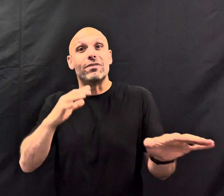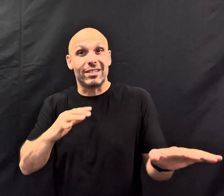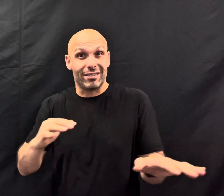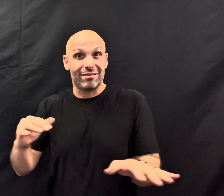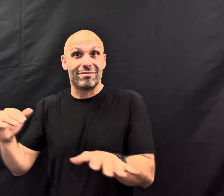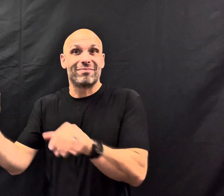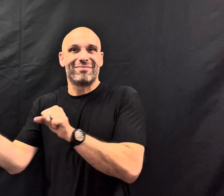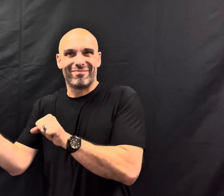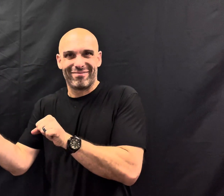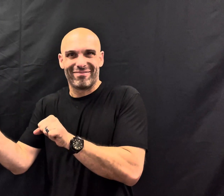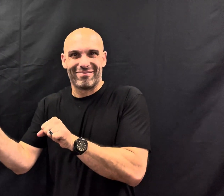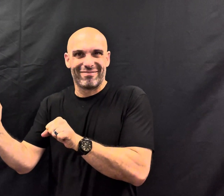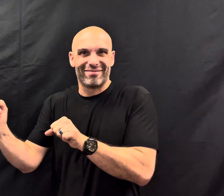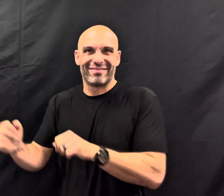leaving.